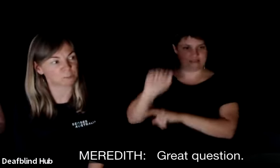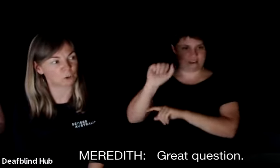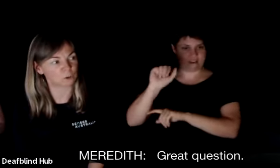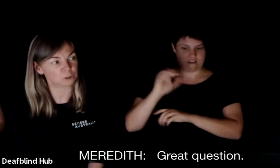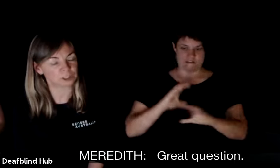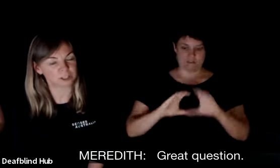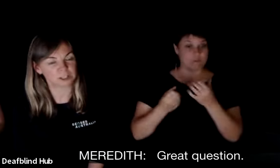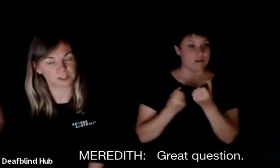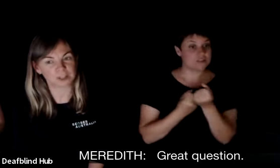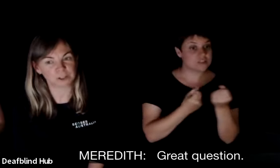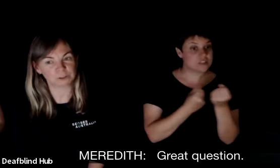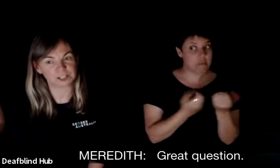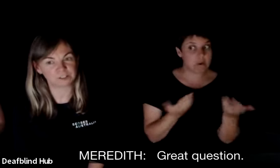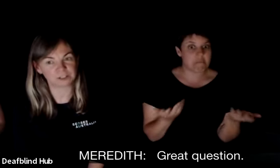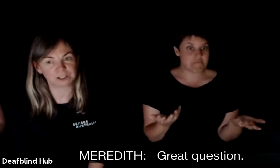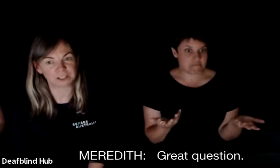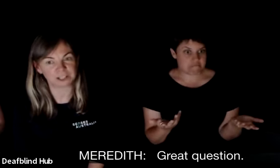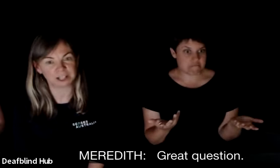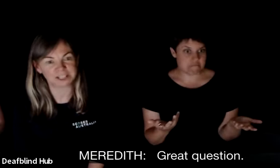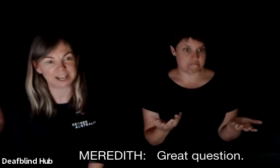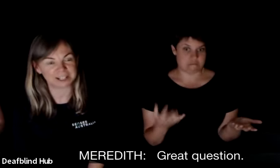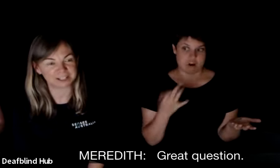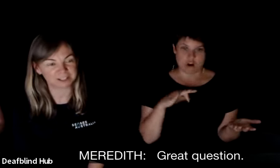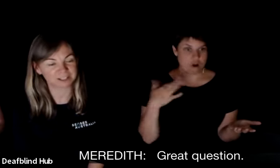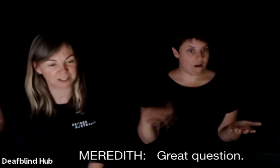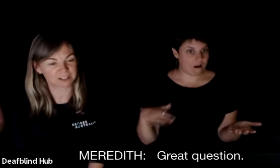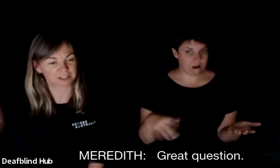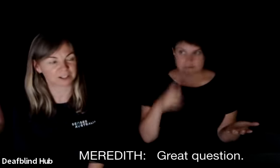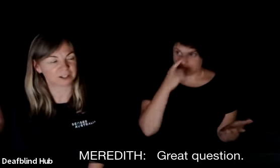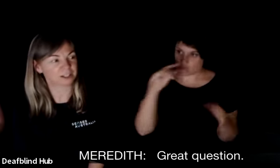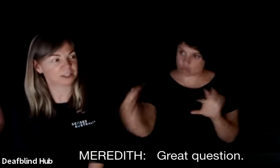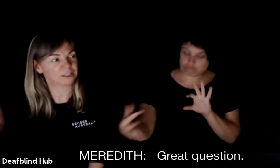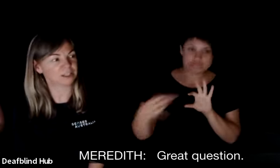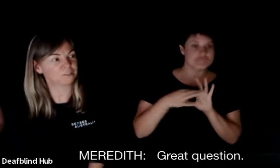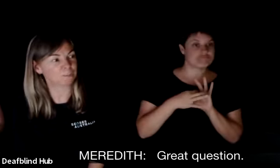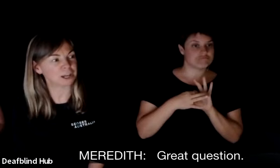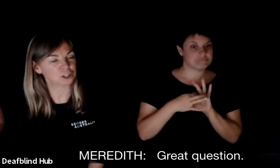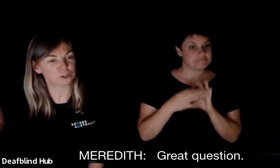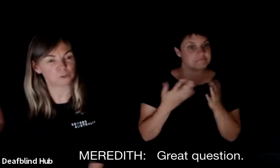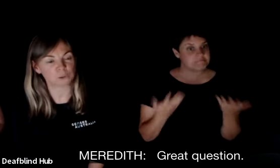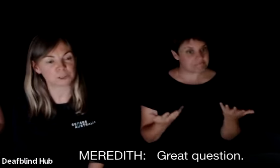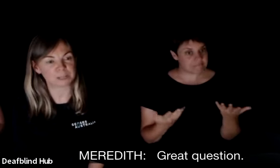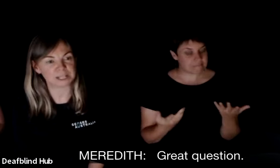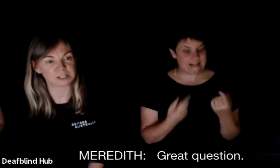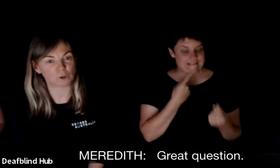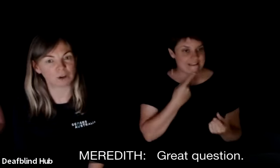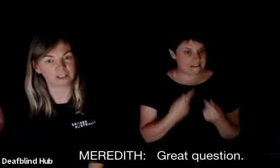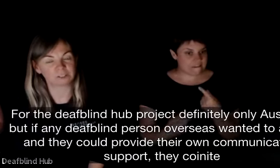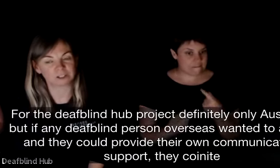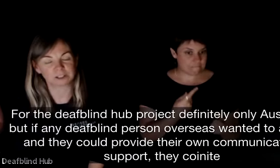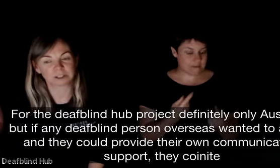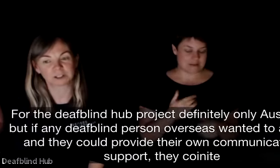communication support, they could definitely attend. The information wouldn't be